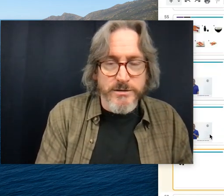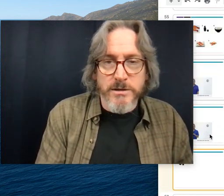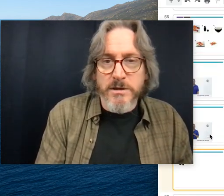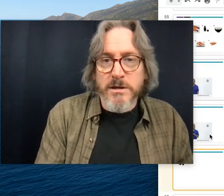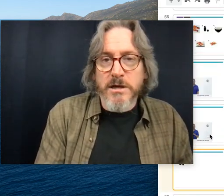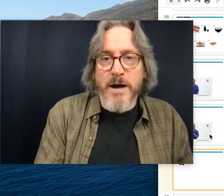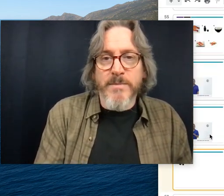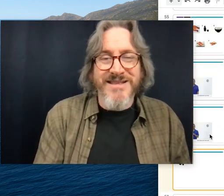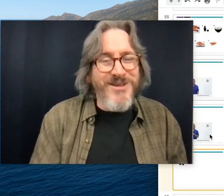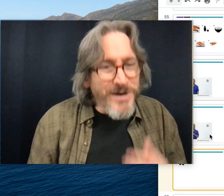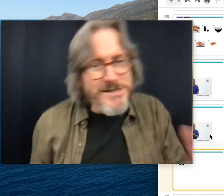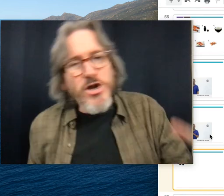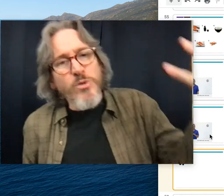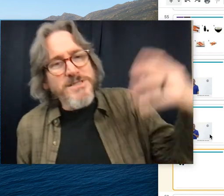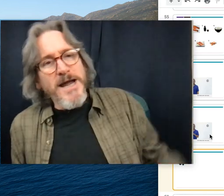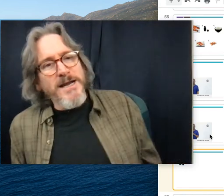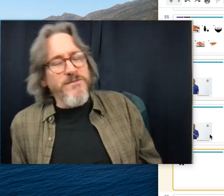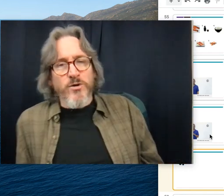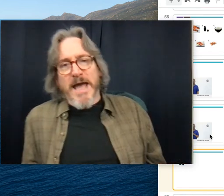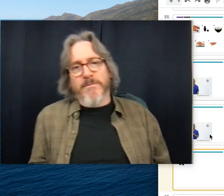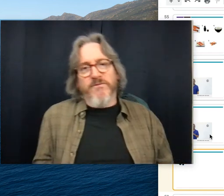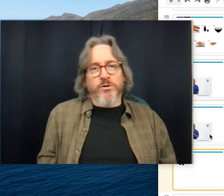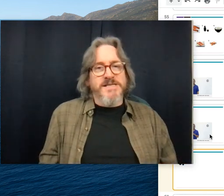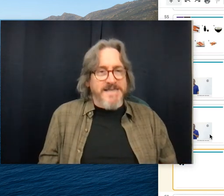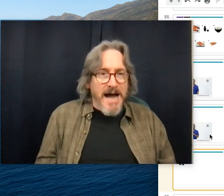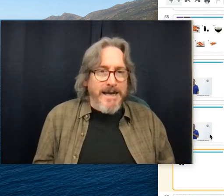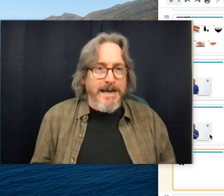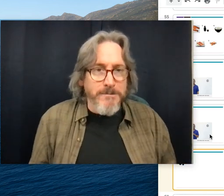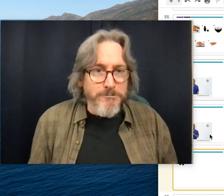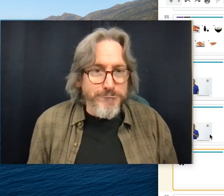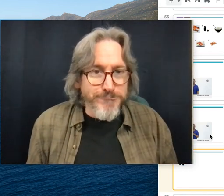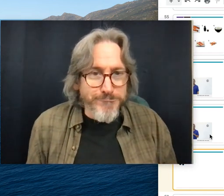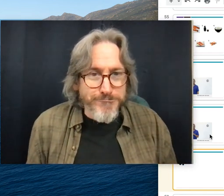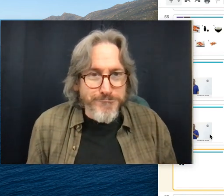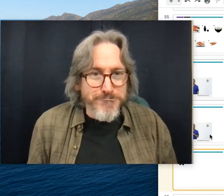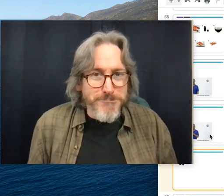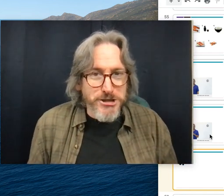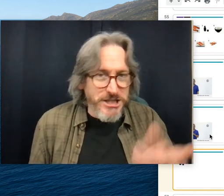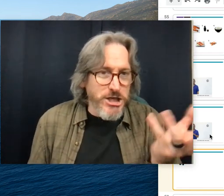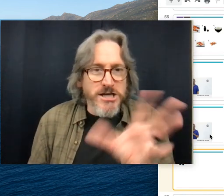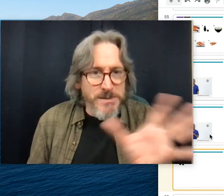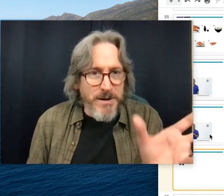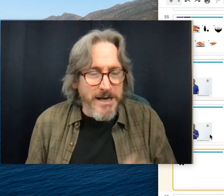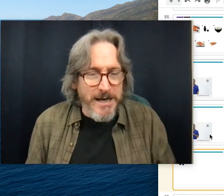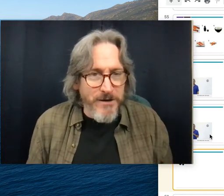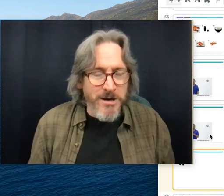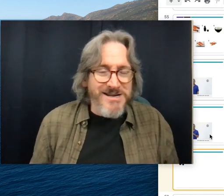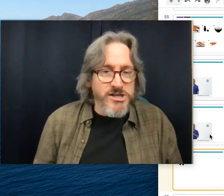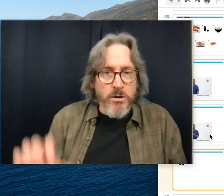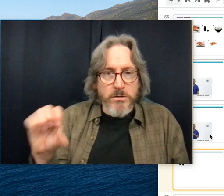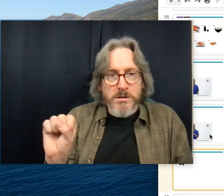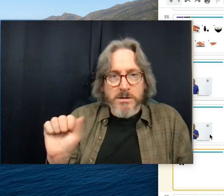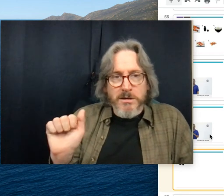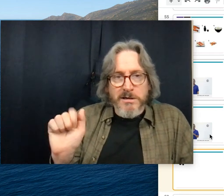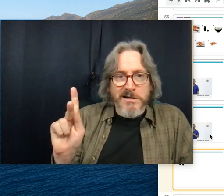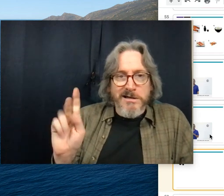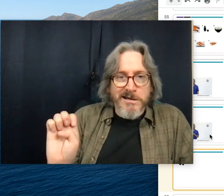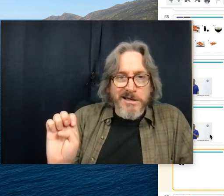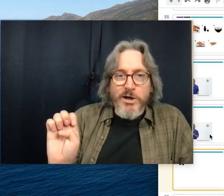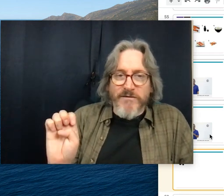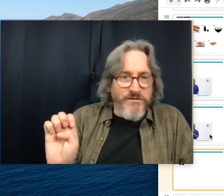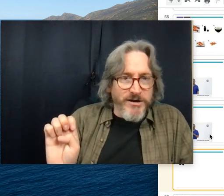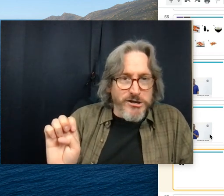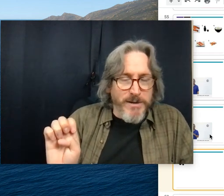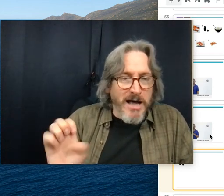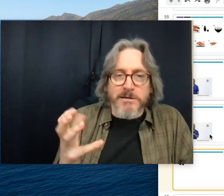fish. There is no sign in the vocab for sake. She talks about it in there. So